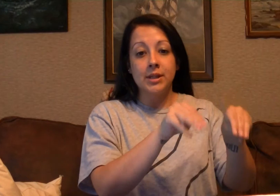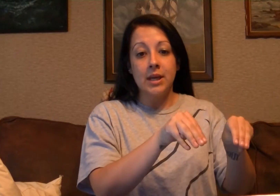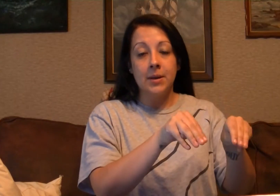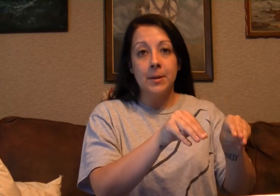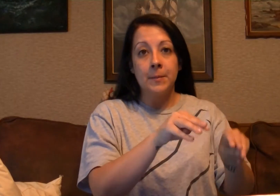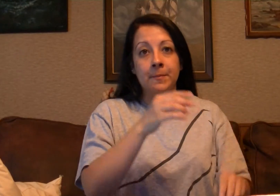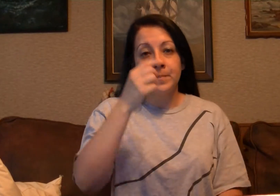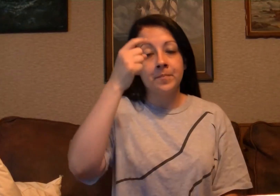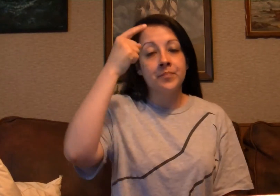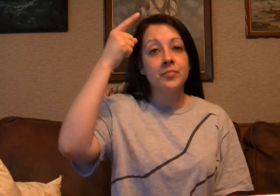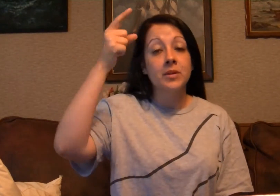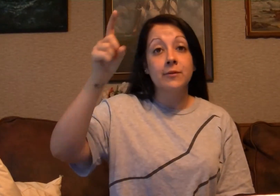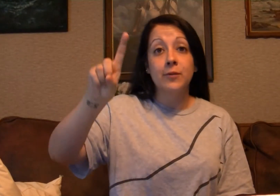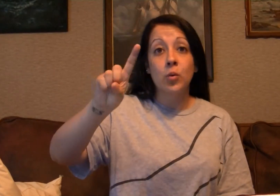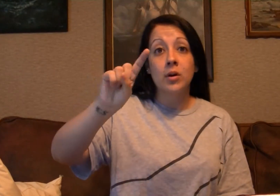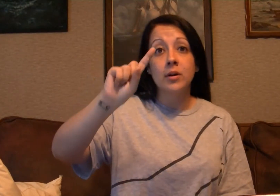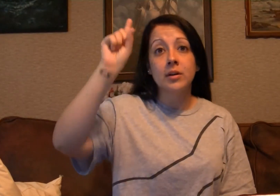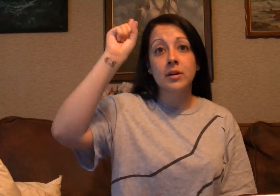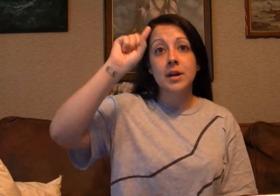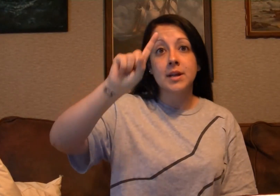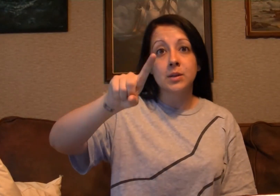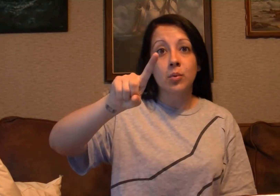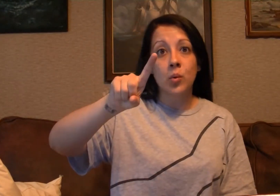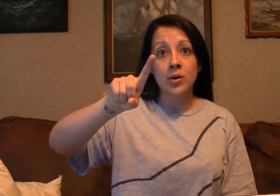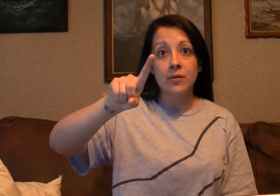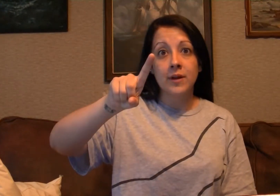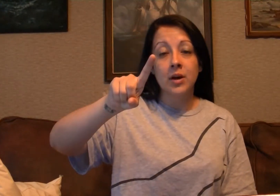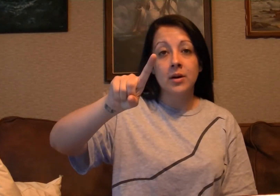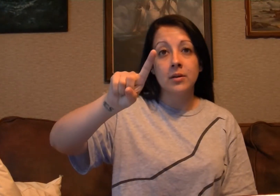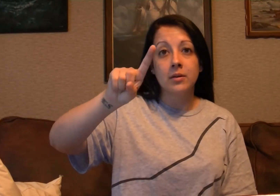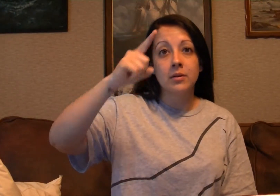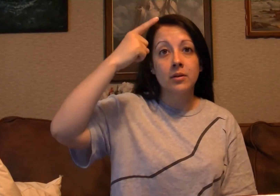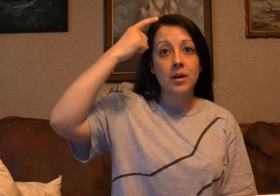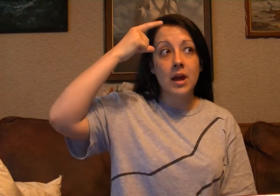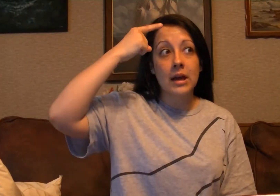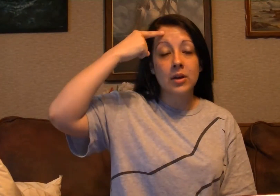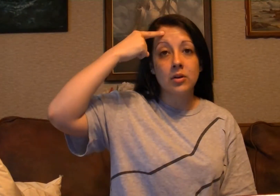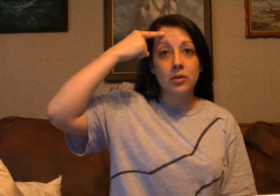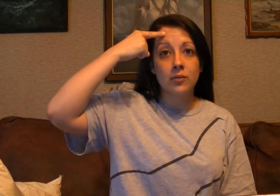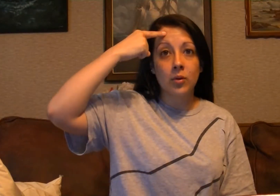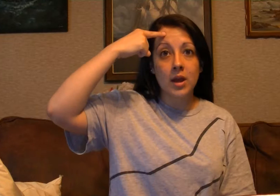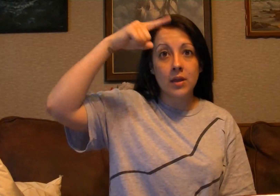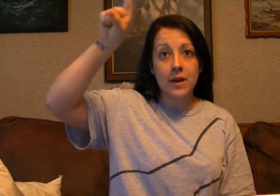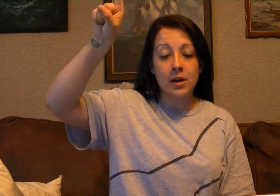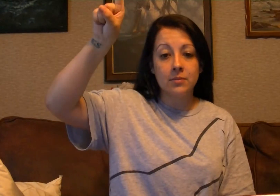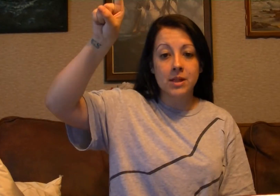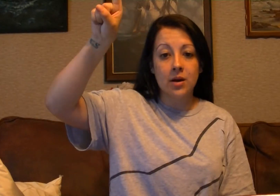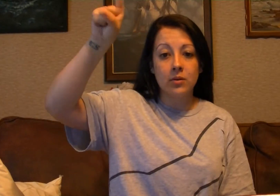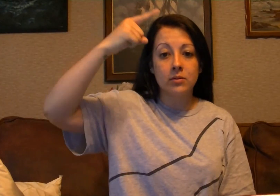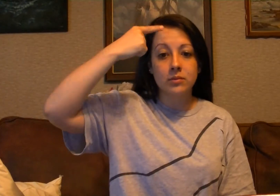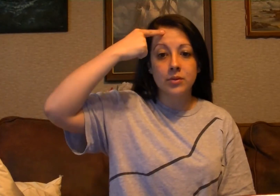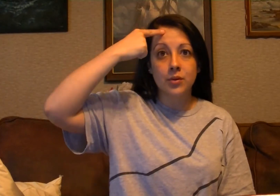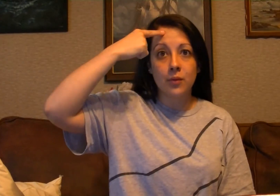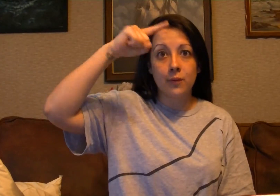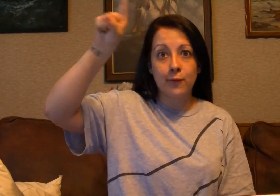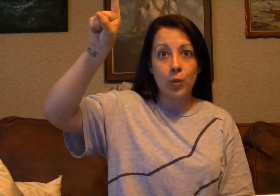mercy. 4 is a pointer finger at your forehead that comes out. So